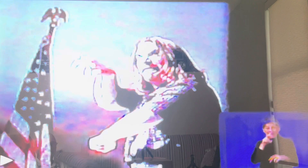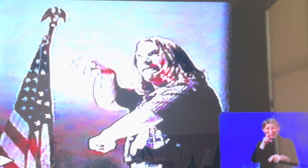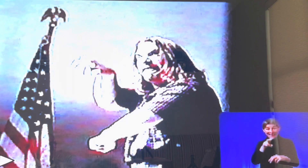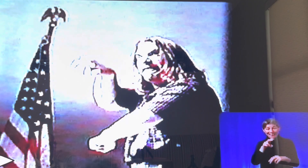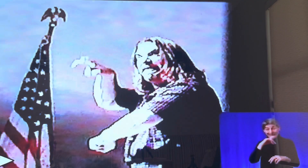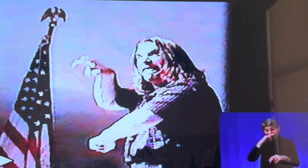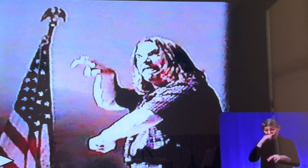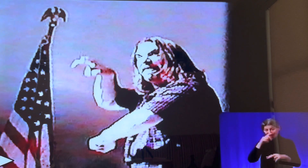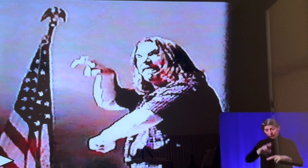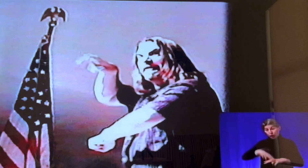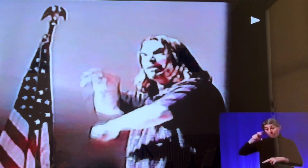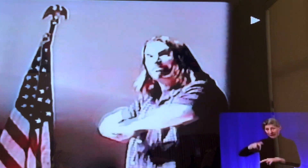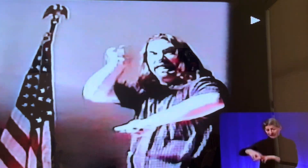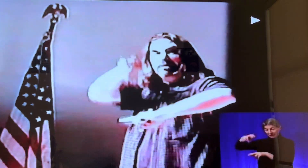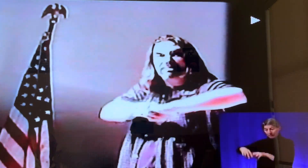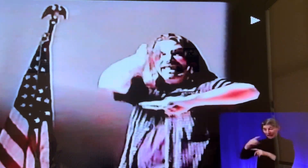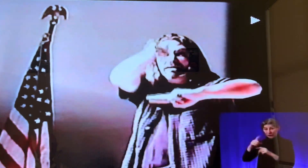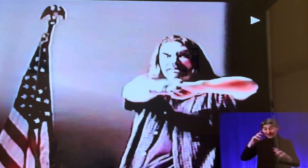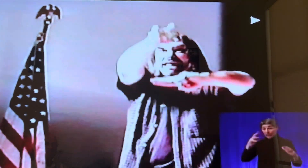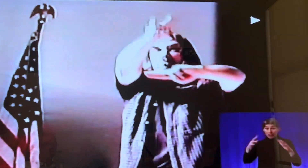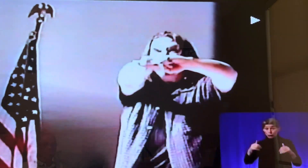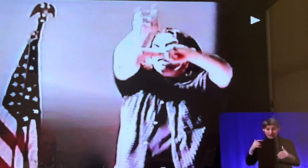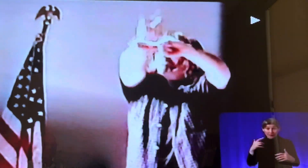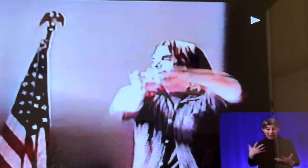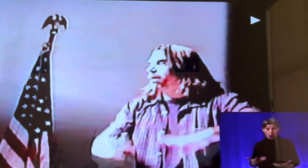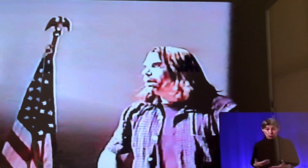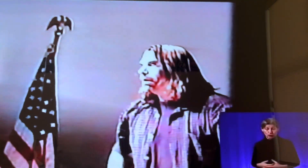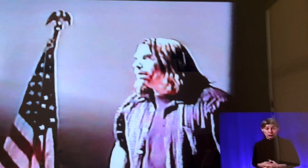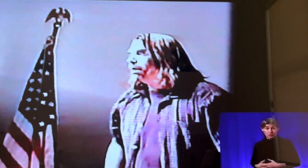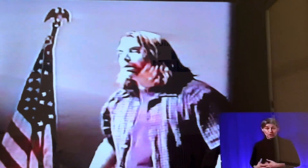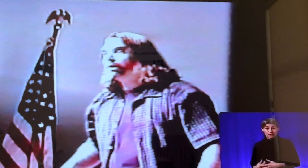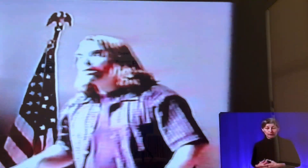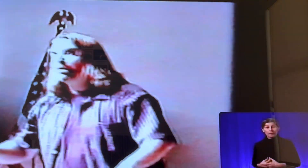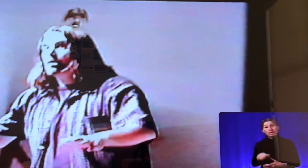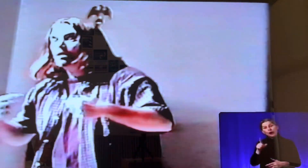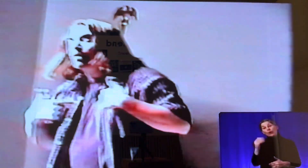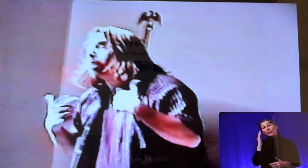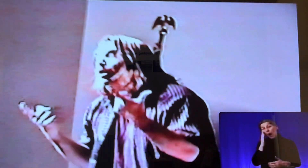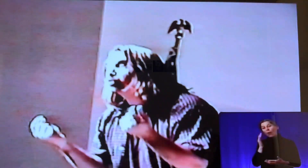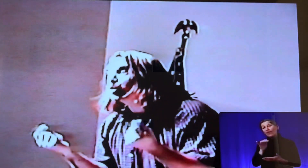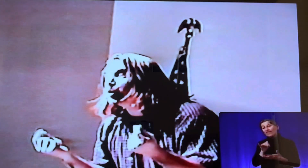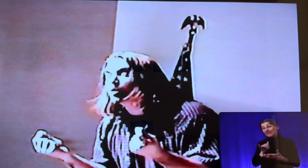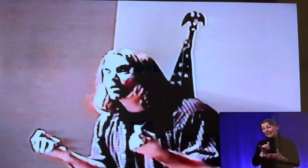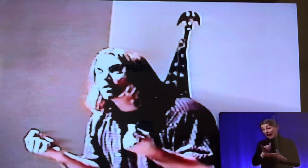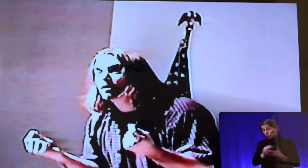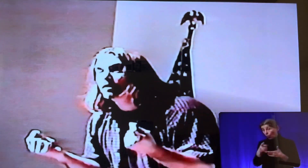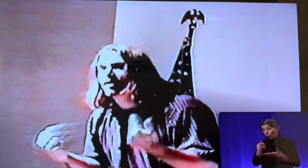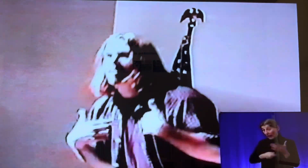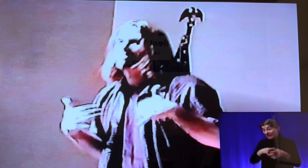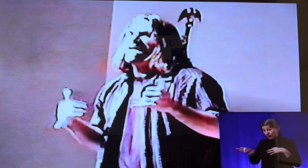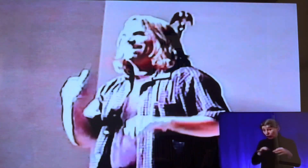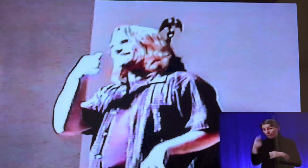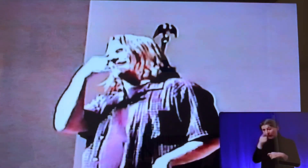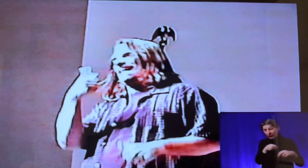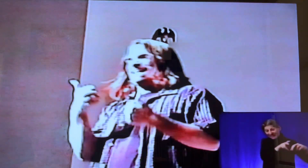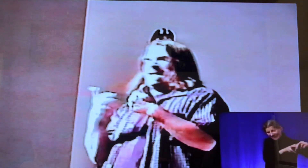out of their chair because the noise was so loud. And you know that's what it is because he goes in that horseshoe of where